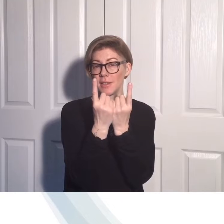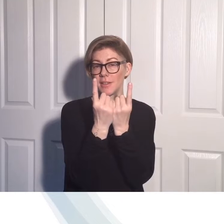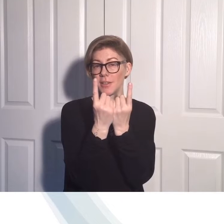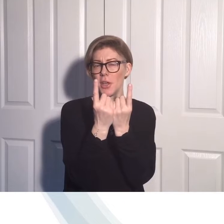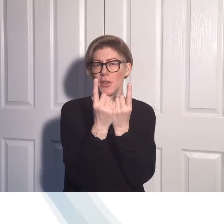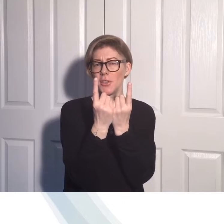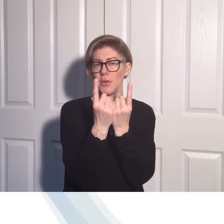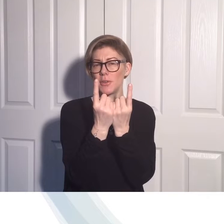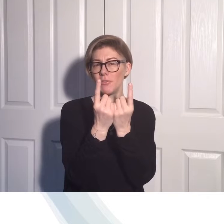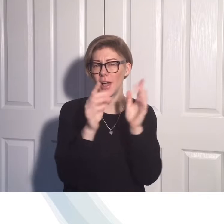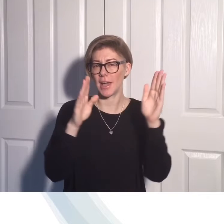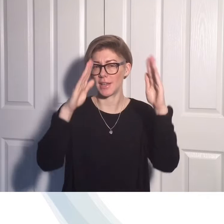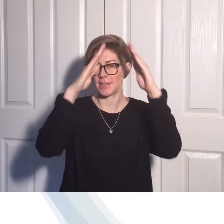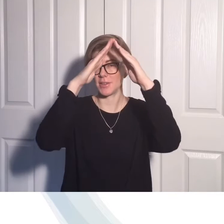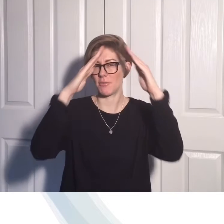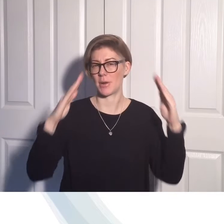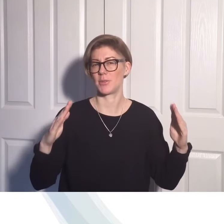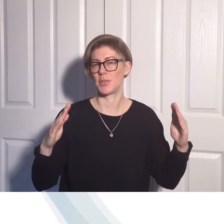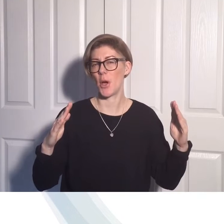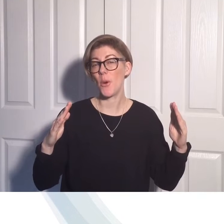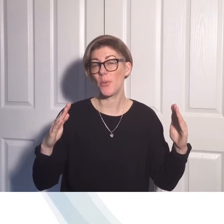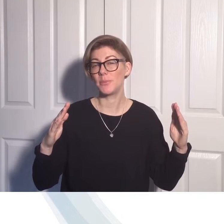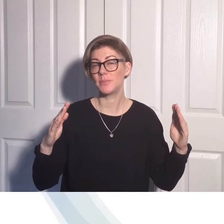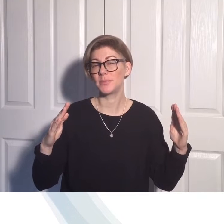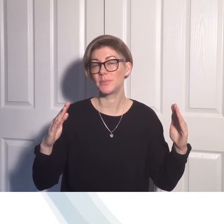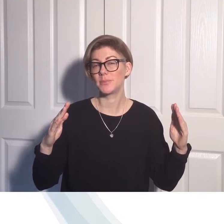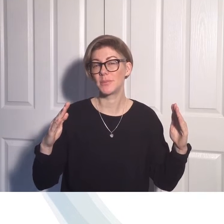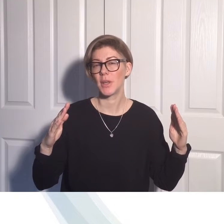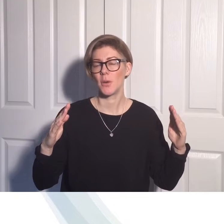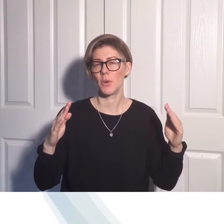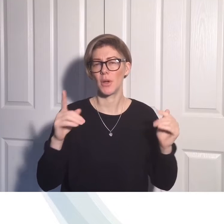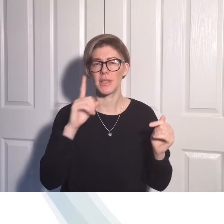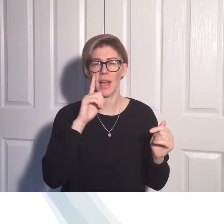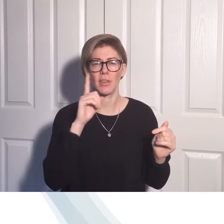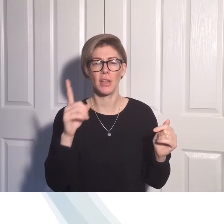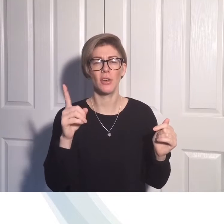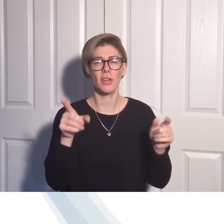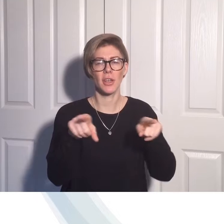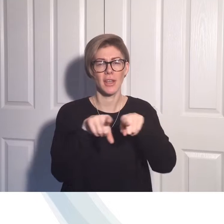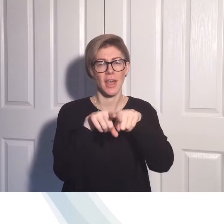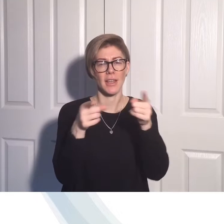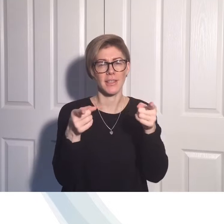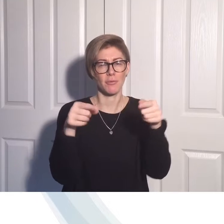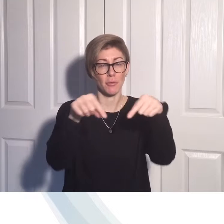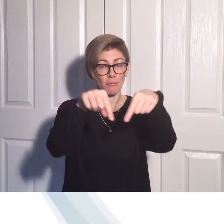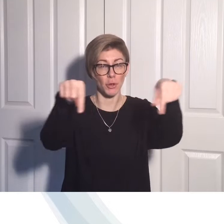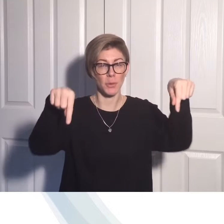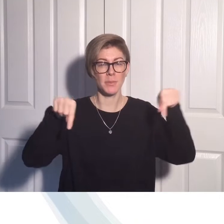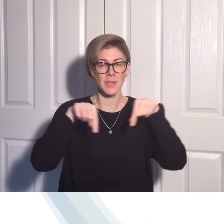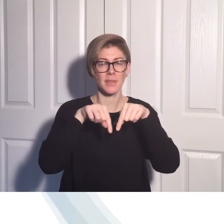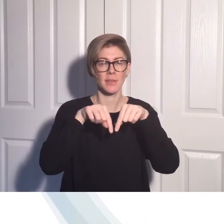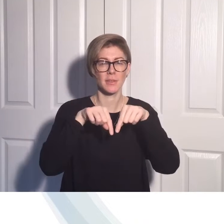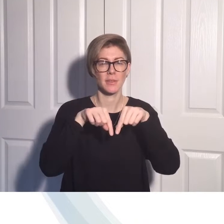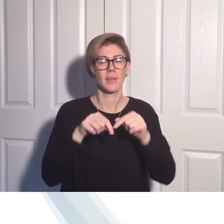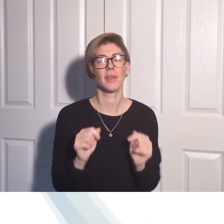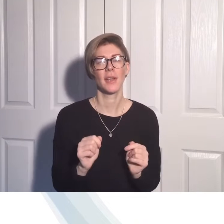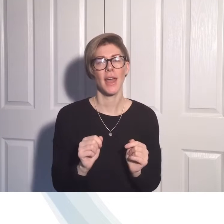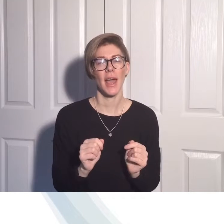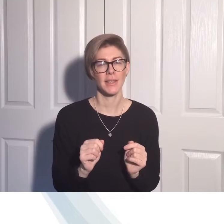that you can find around the home. We're going to have a look at different rooms